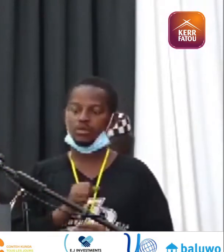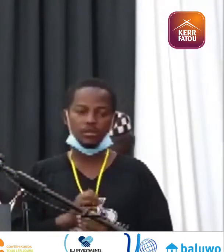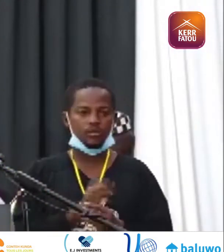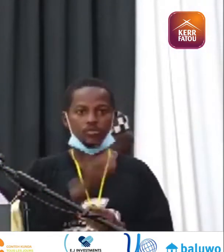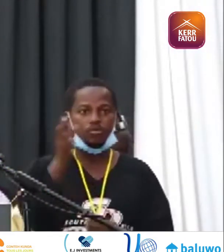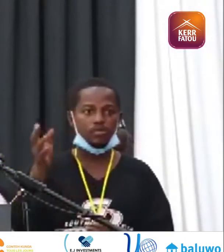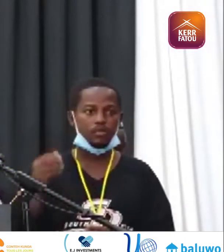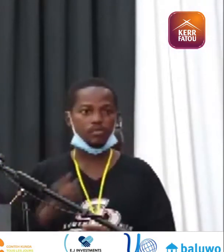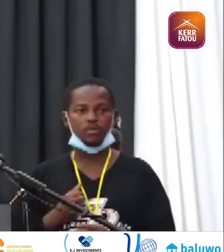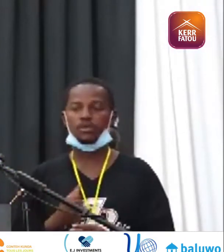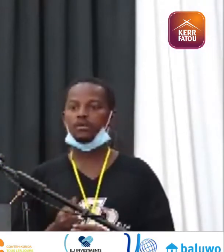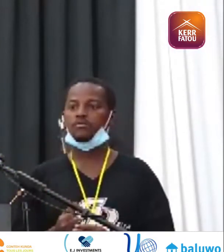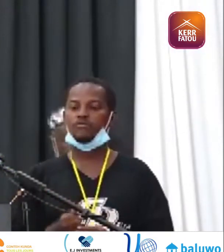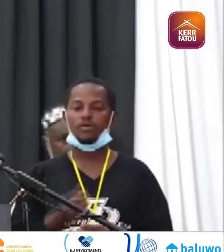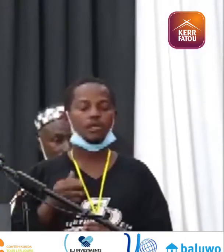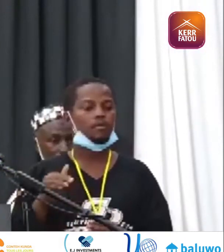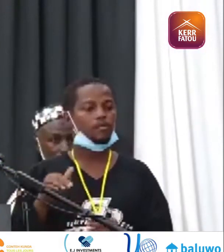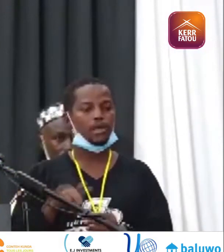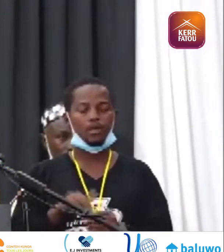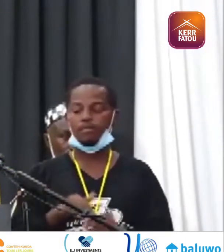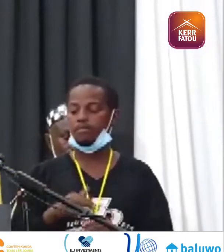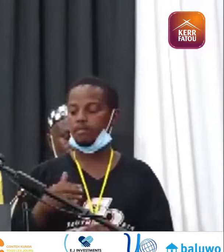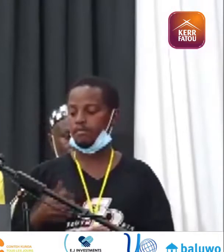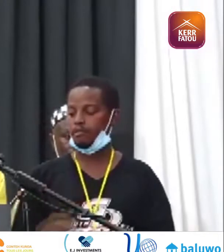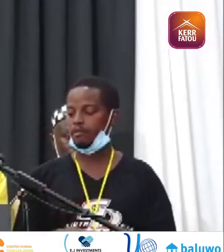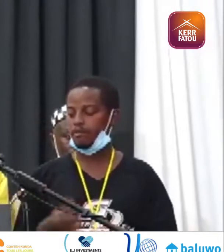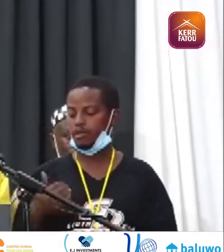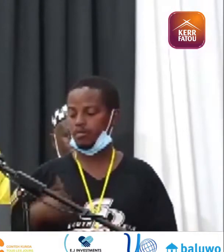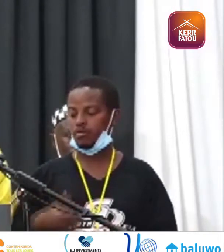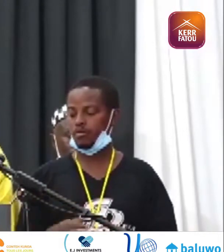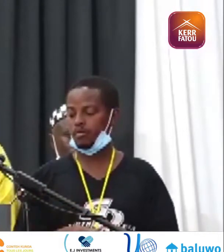disseminate to our beloved citizens.